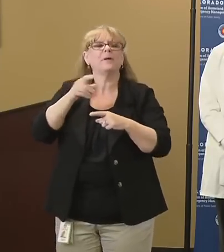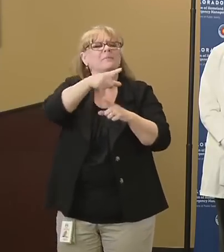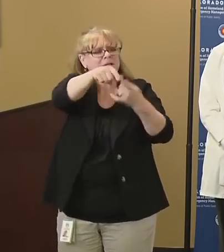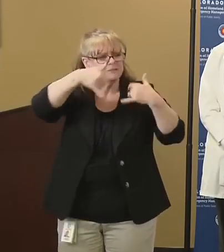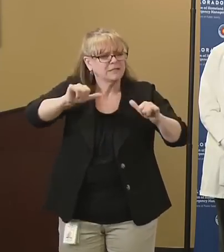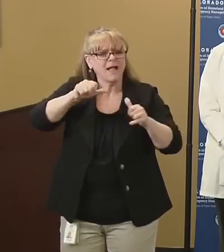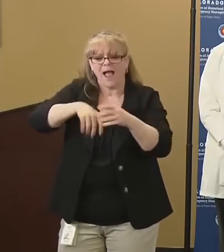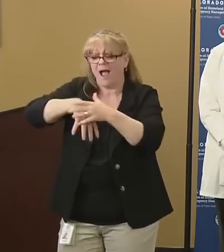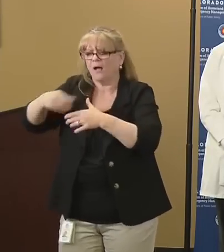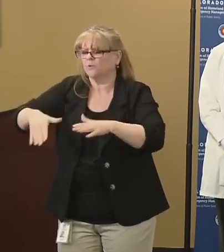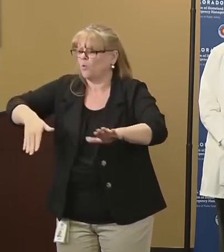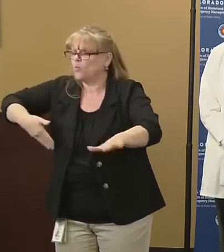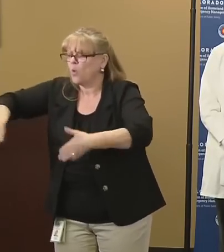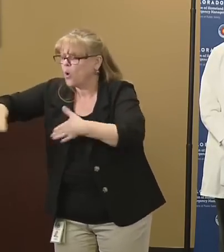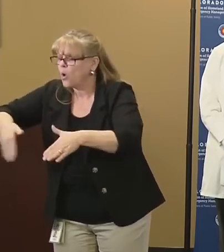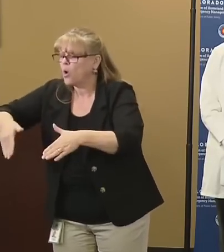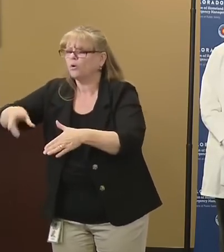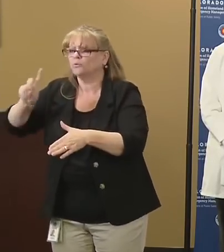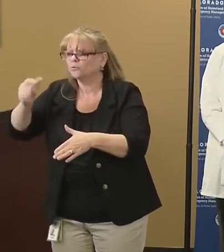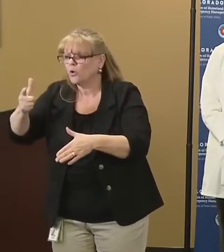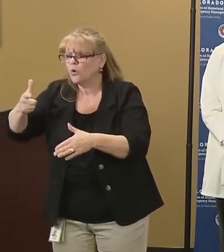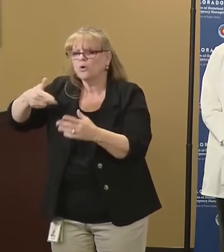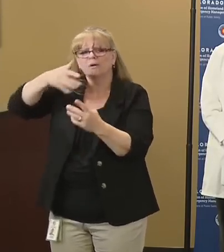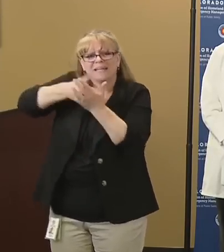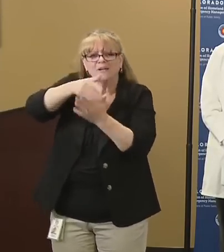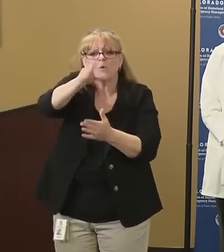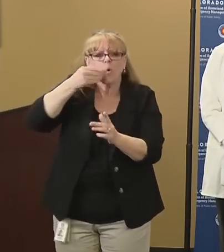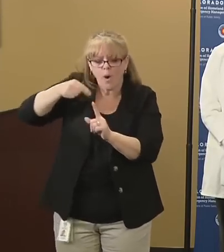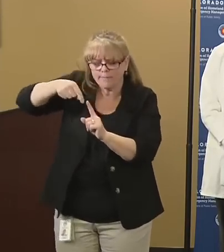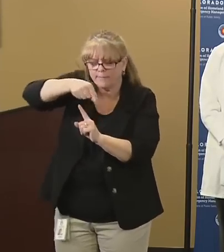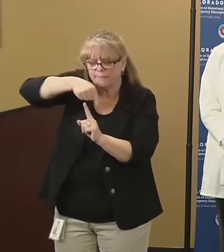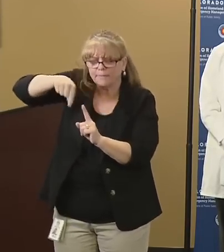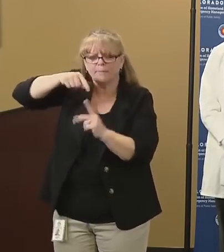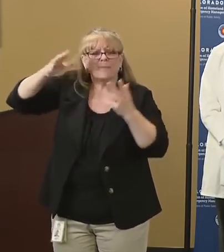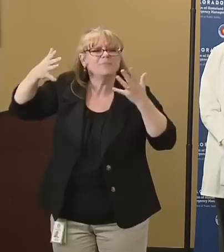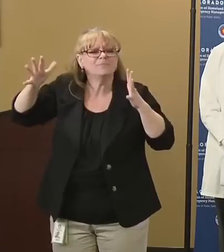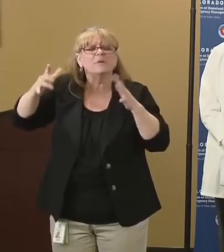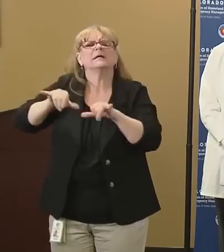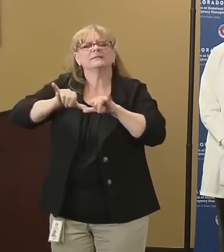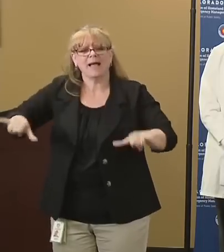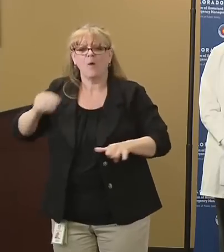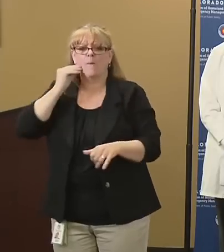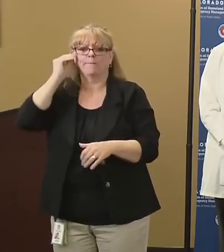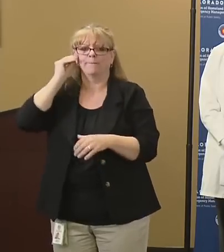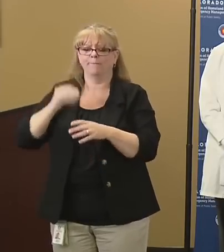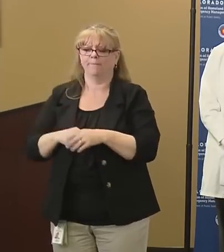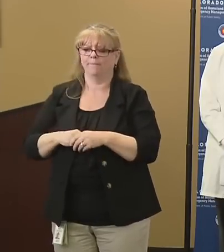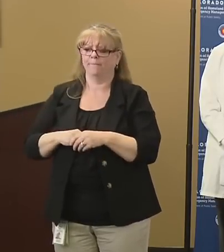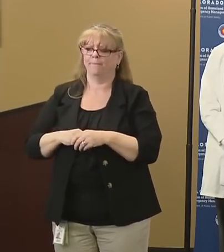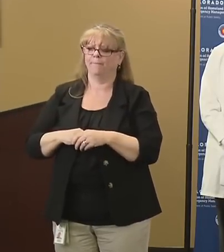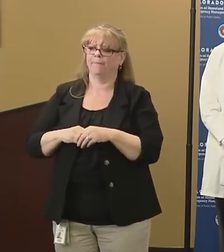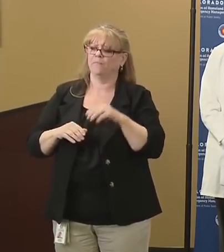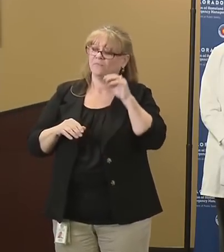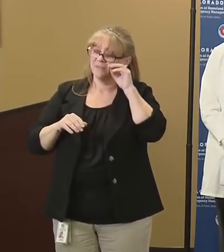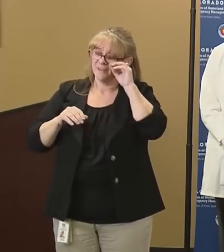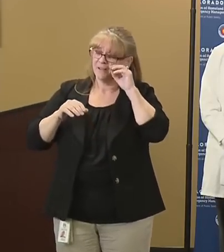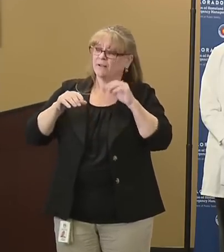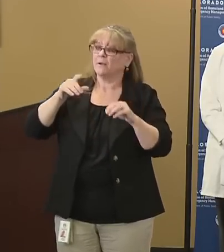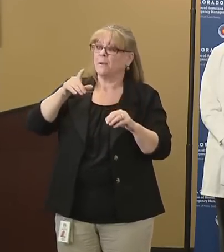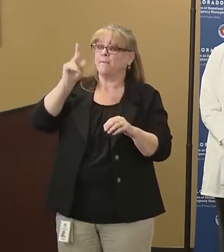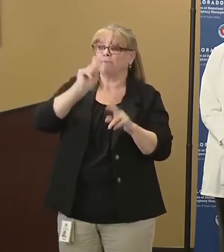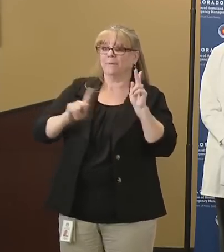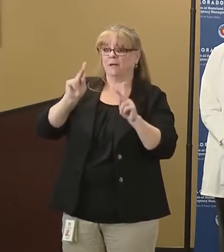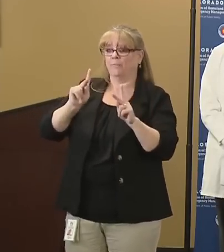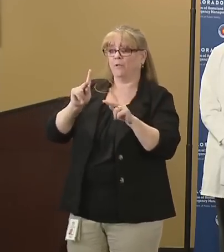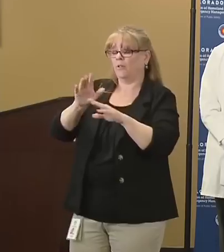please do your best to stay at home. We are showing a 60% reduction of cars on the road from the baseline 4 weeks ago. Now, we hope